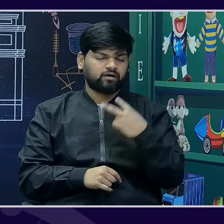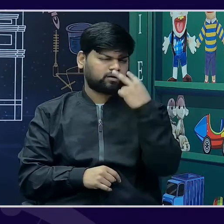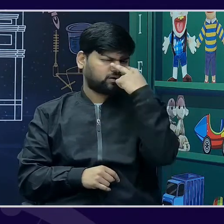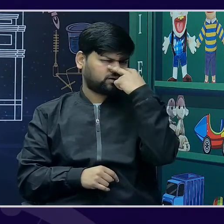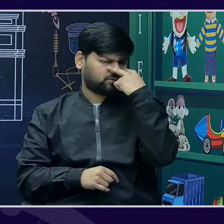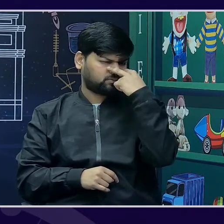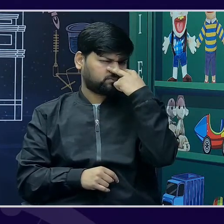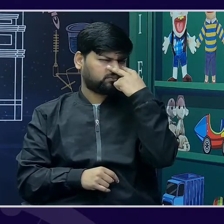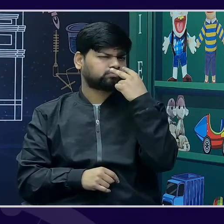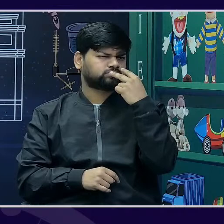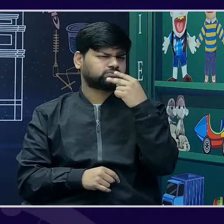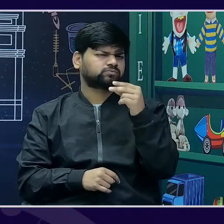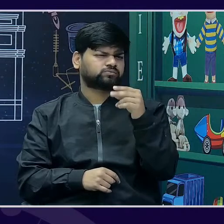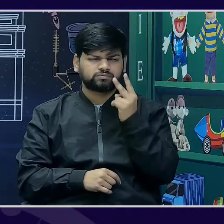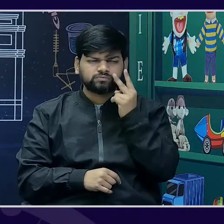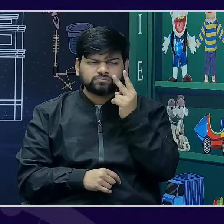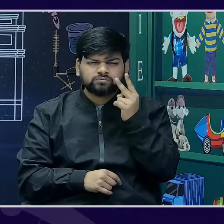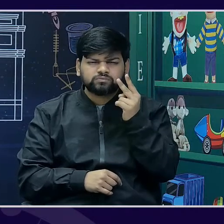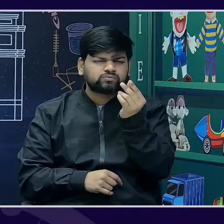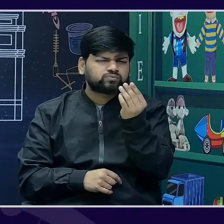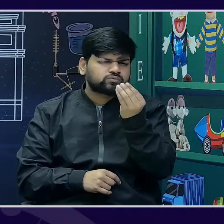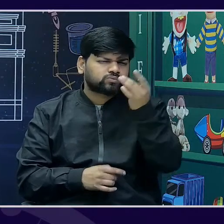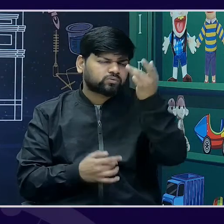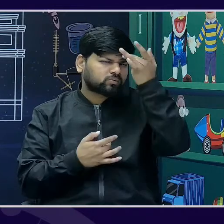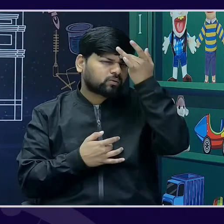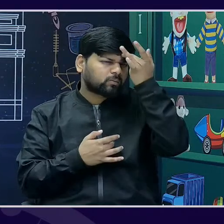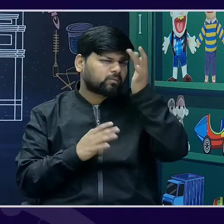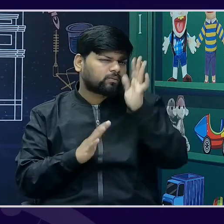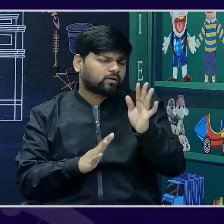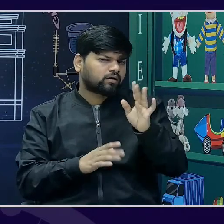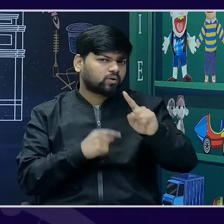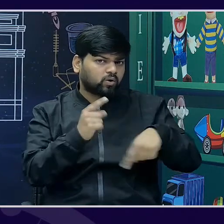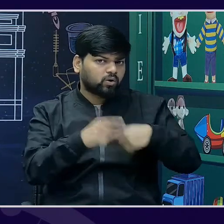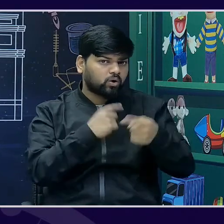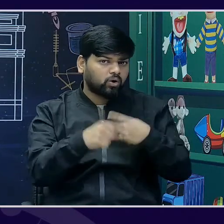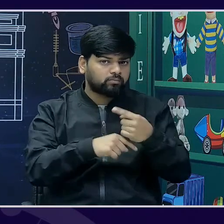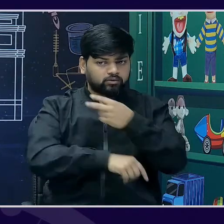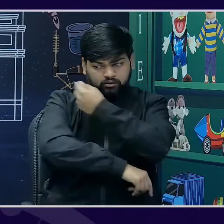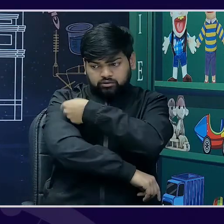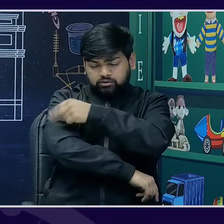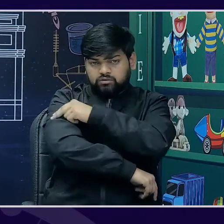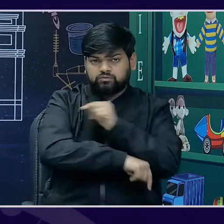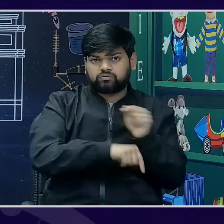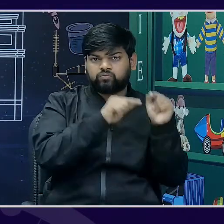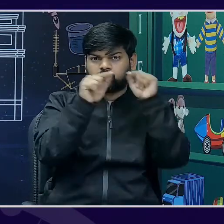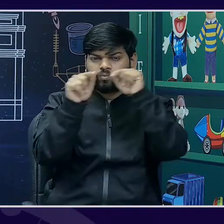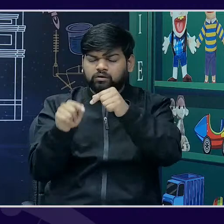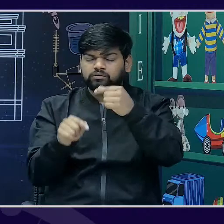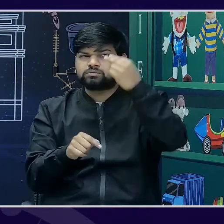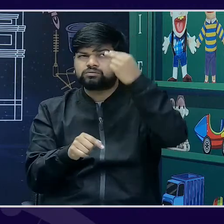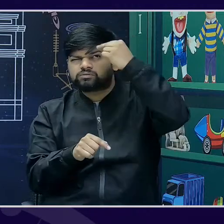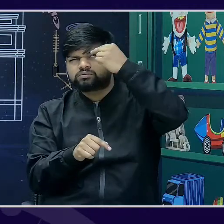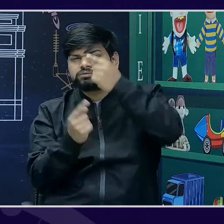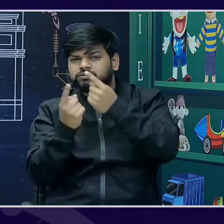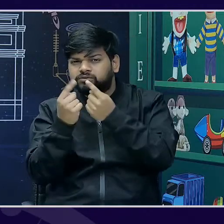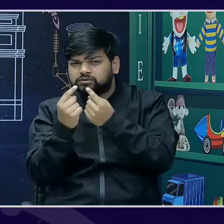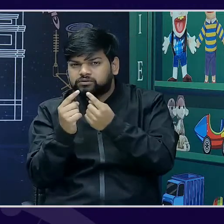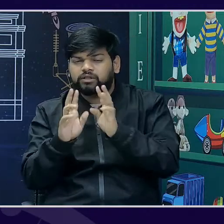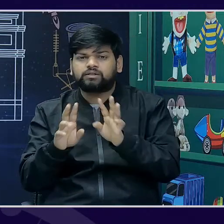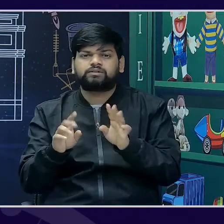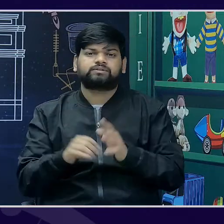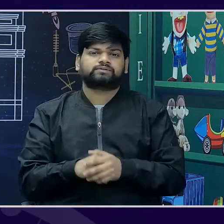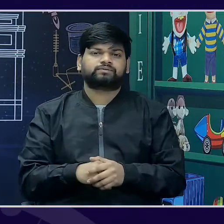eyes. But when it comes to our hearing health, we often fail somewhere. So thank you so much, sir, for bringing this topic